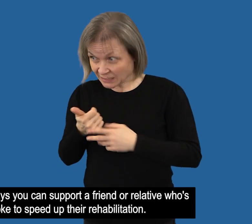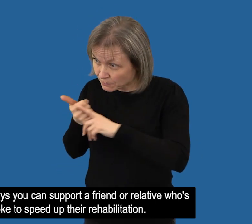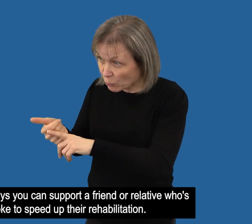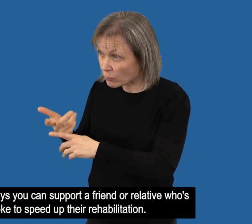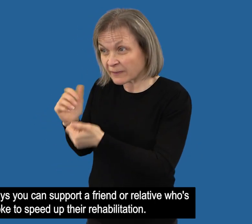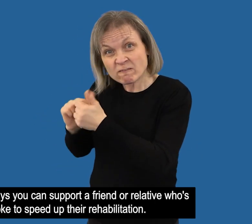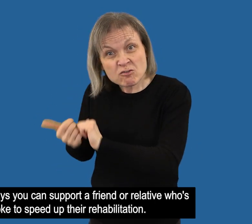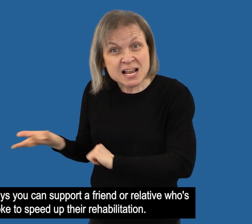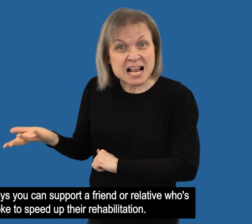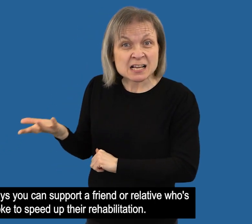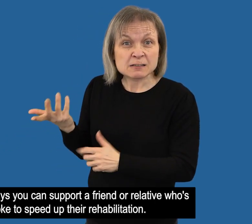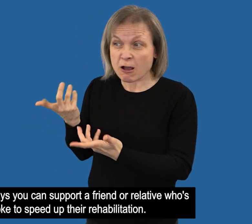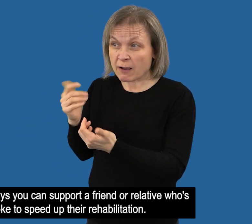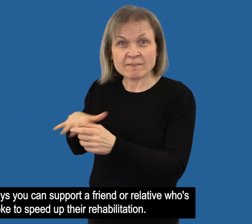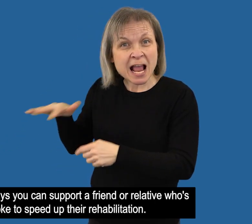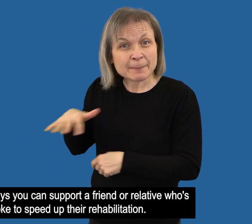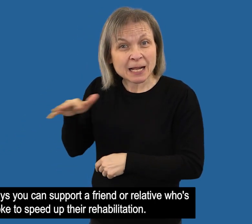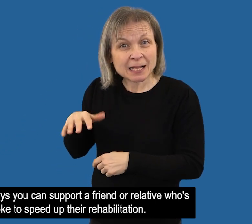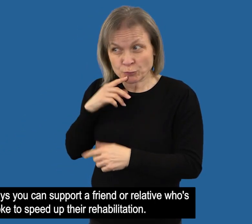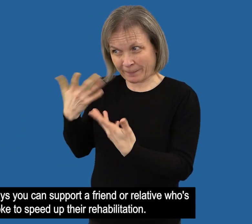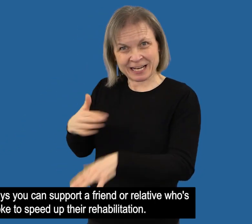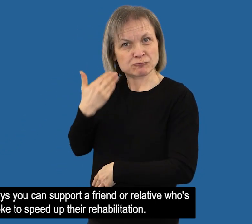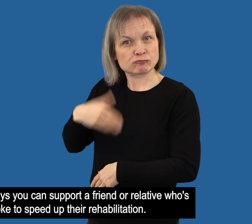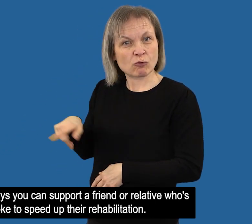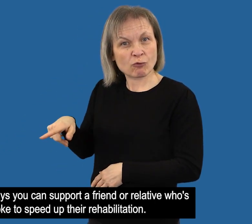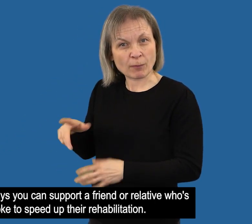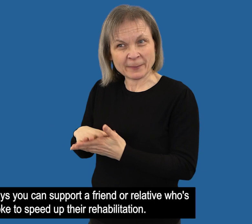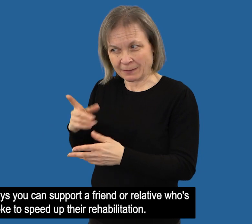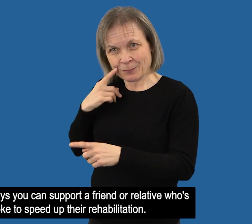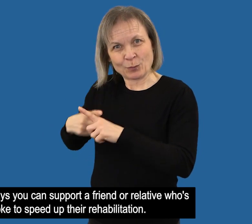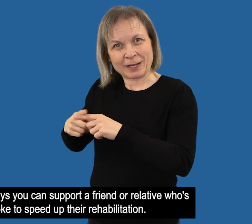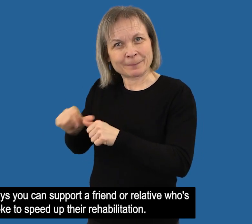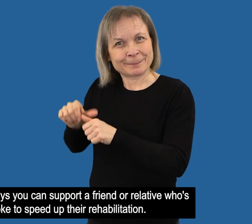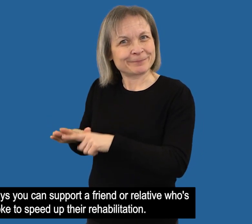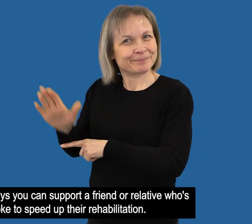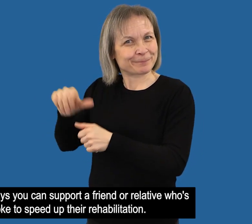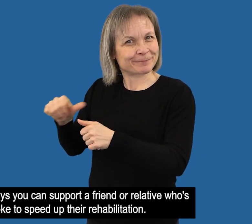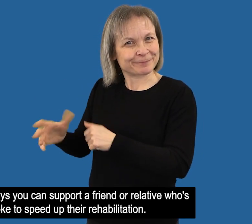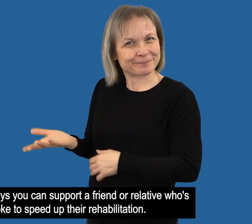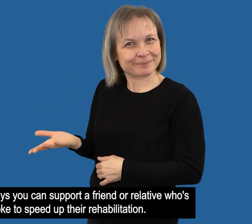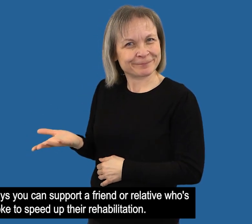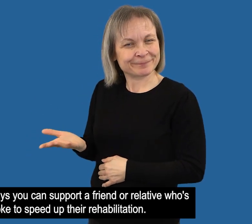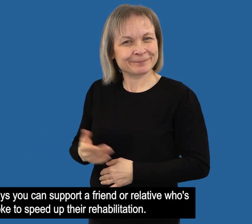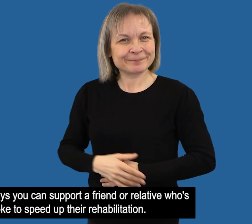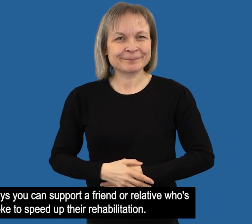There are lots of ways you can support a friend or relative who's had a stroke to speed up their rehabilitation.